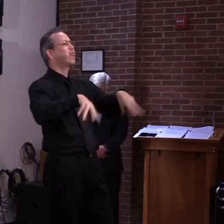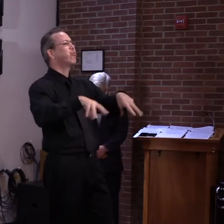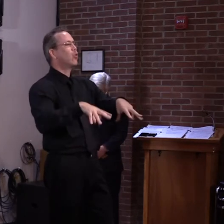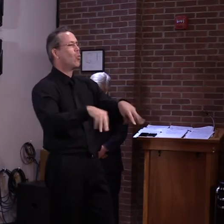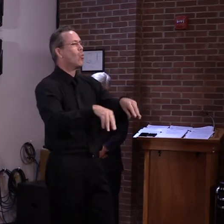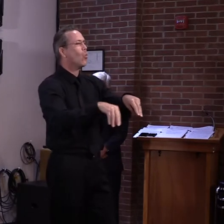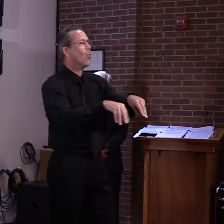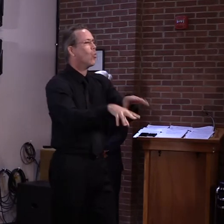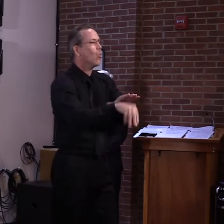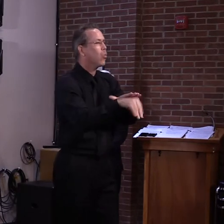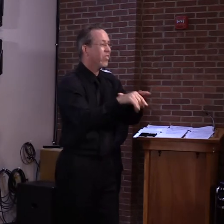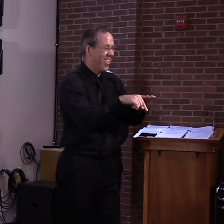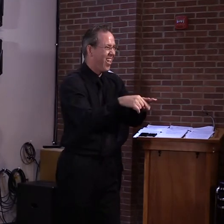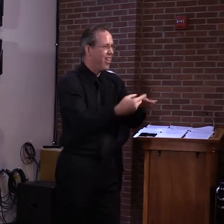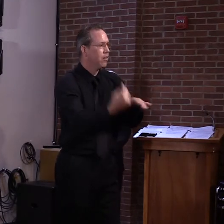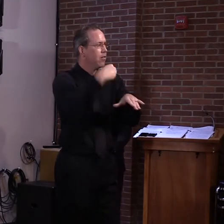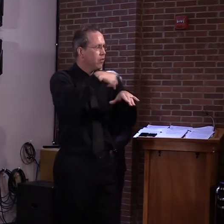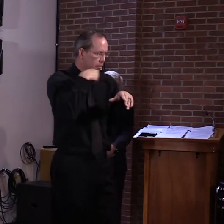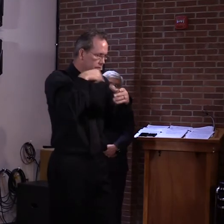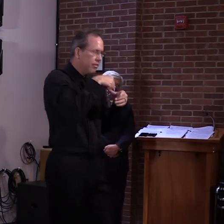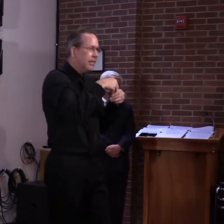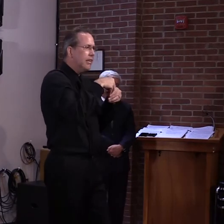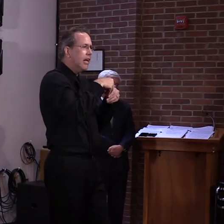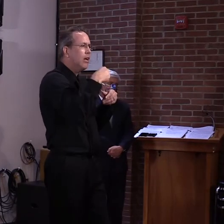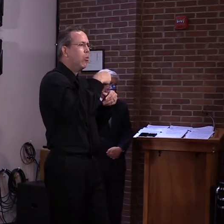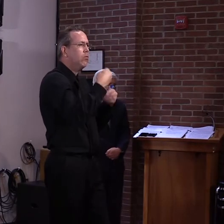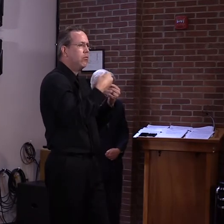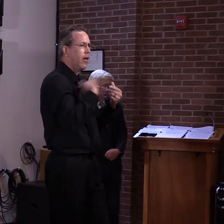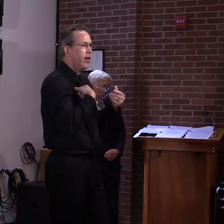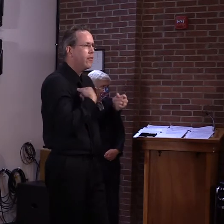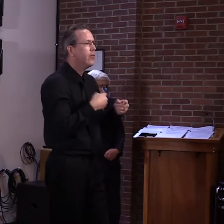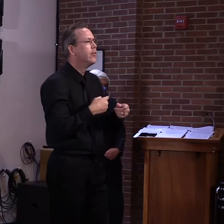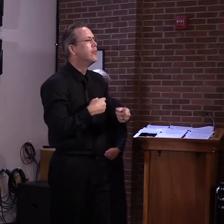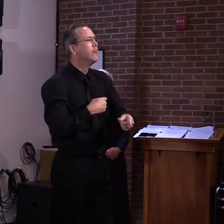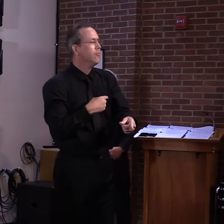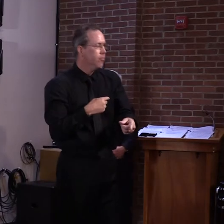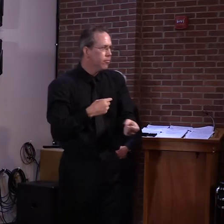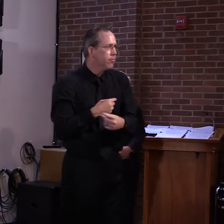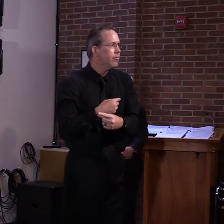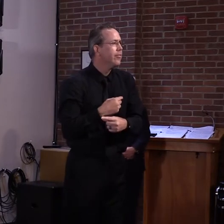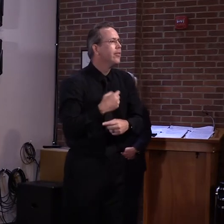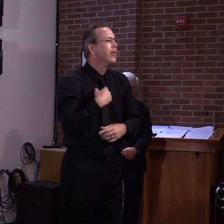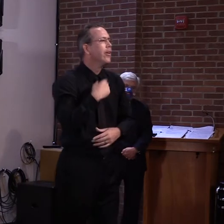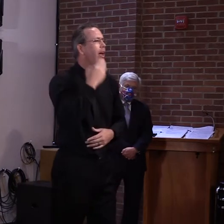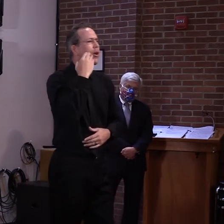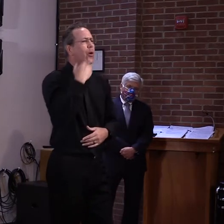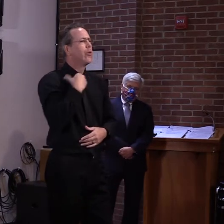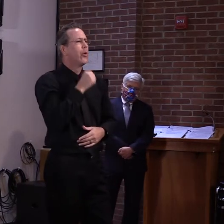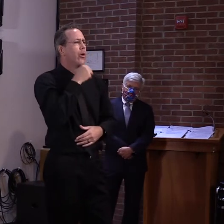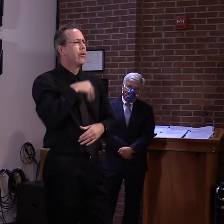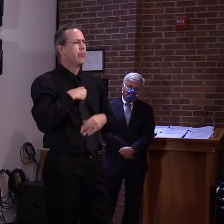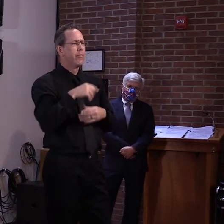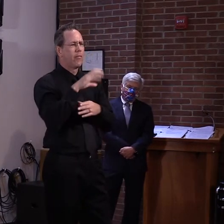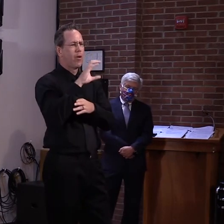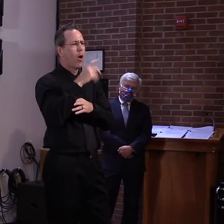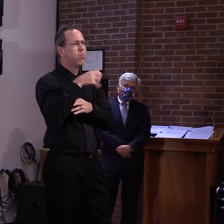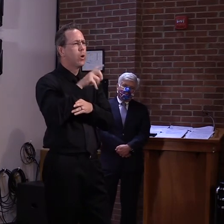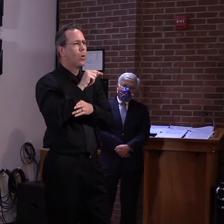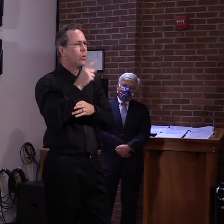Sure, because I knew they wouldn't take them at a composting facility a few years ago because of the